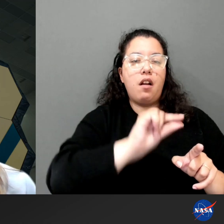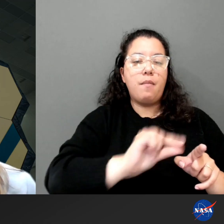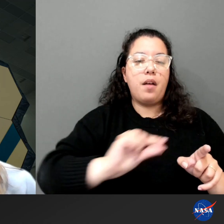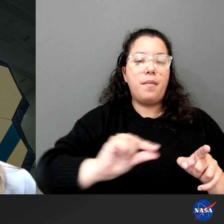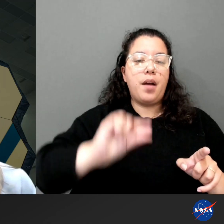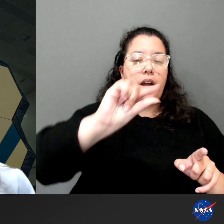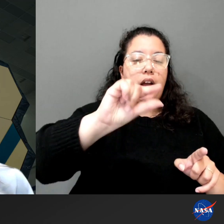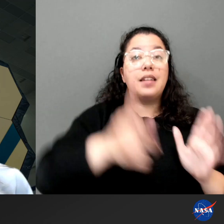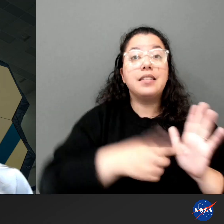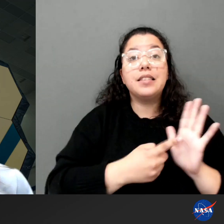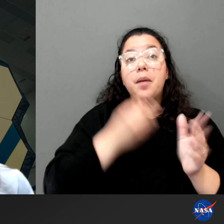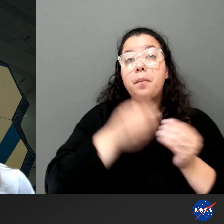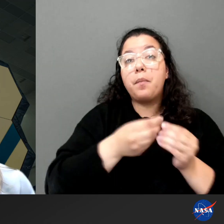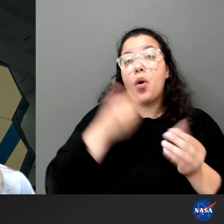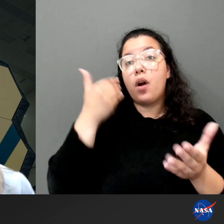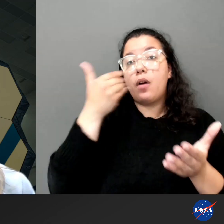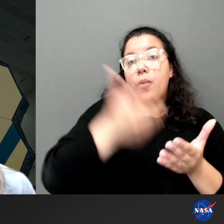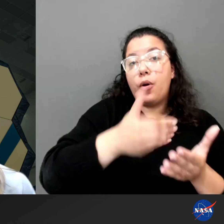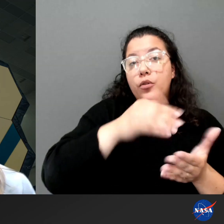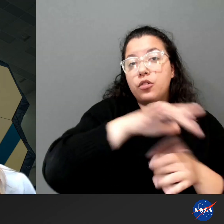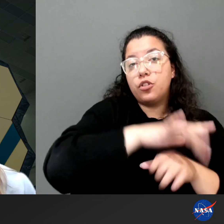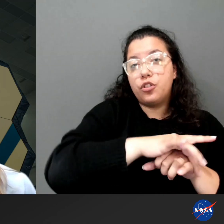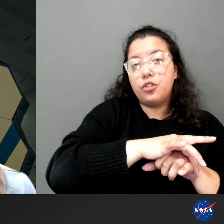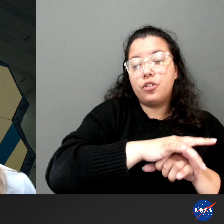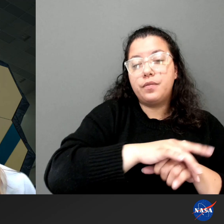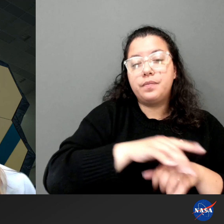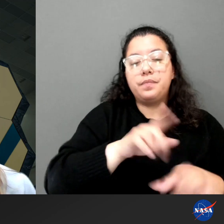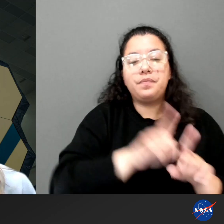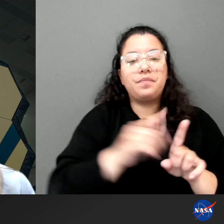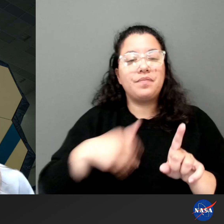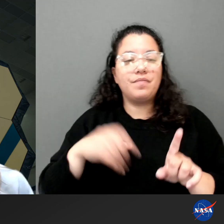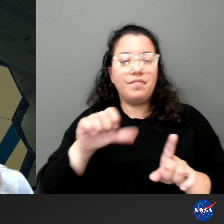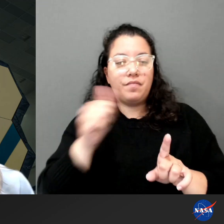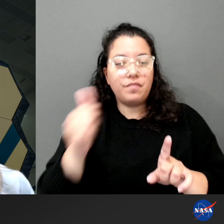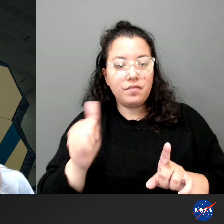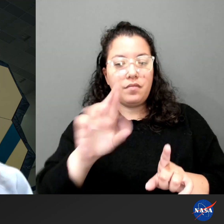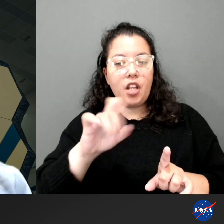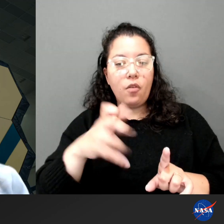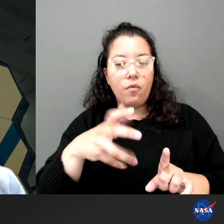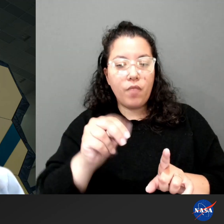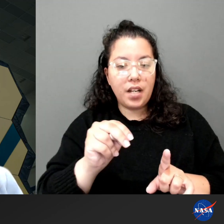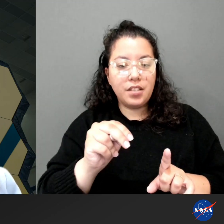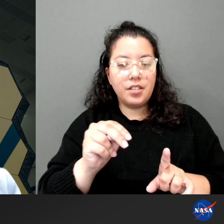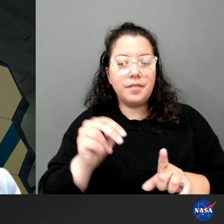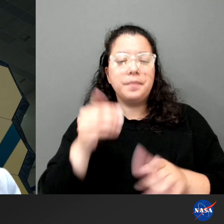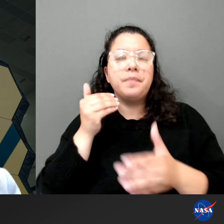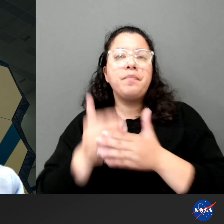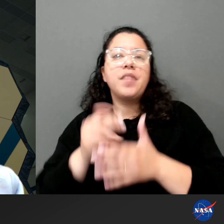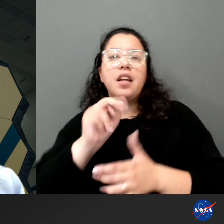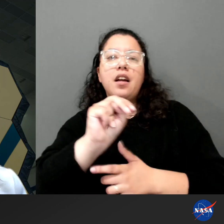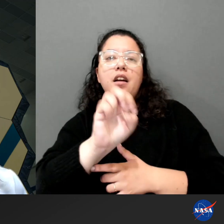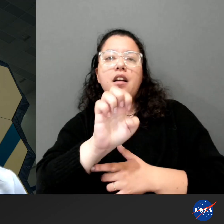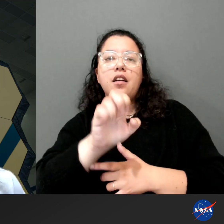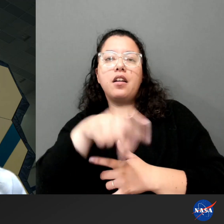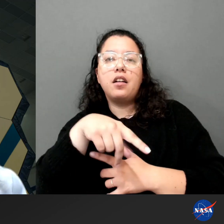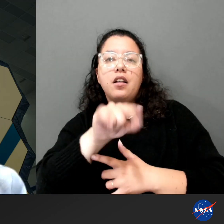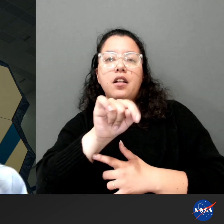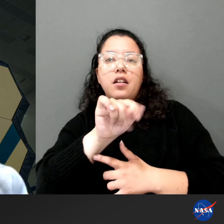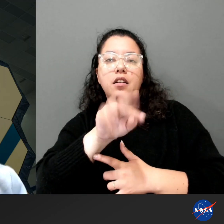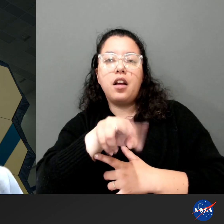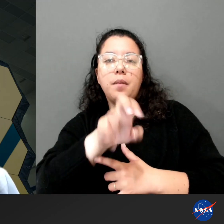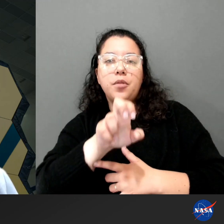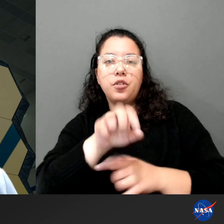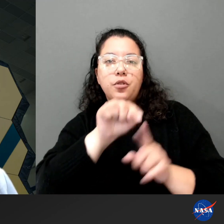Kuiper belt region. So this is sort of out by Neptune and Pluto. There is some smattering of